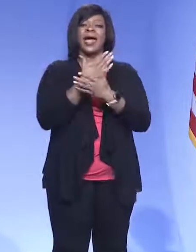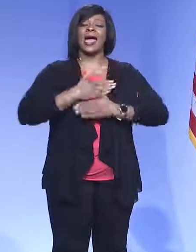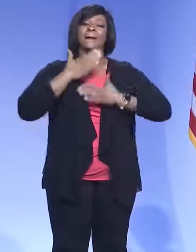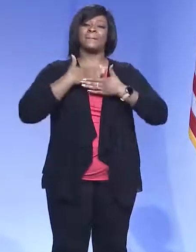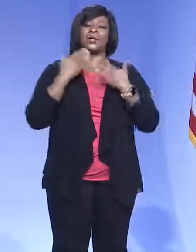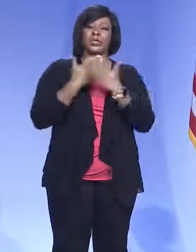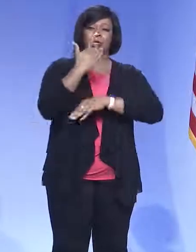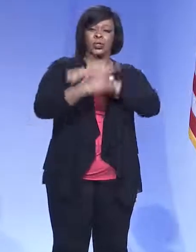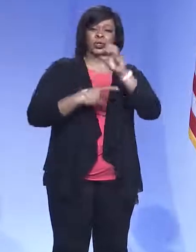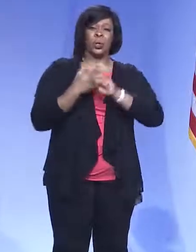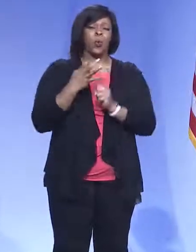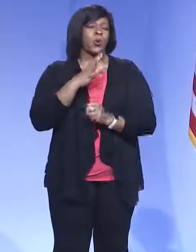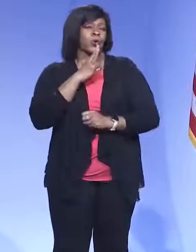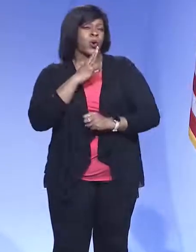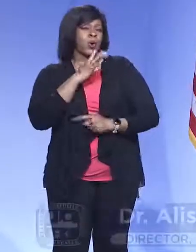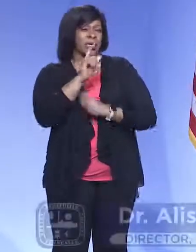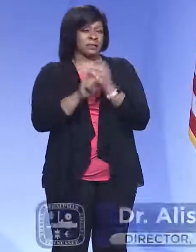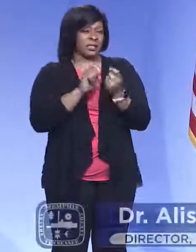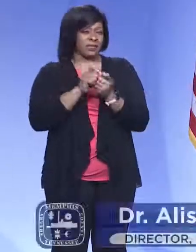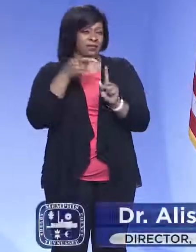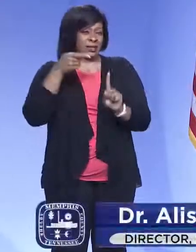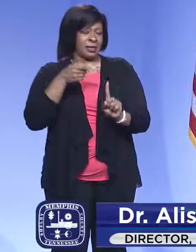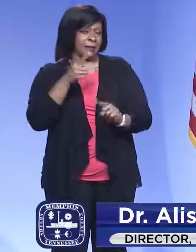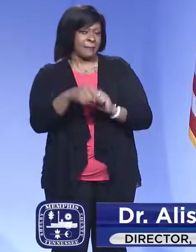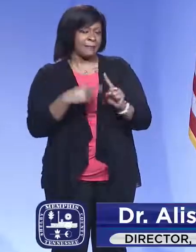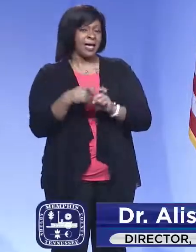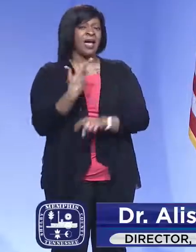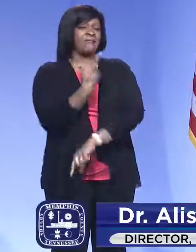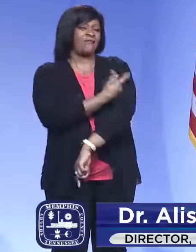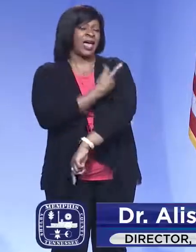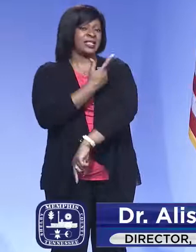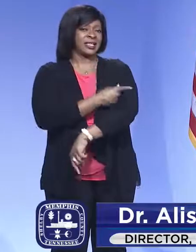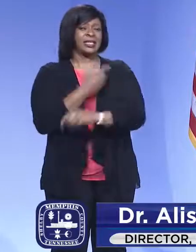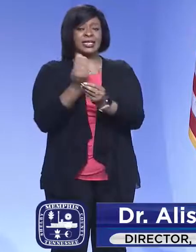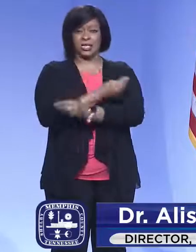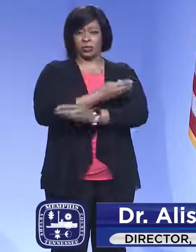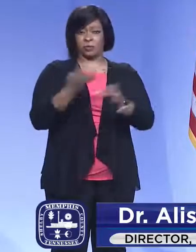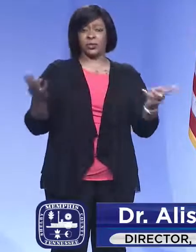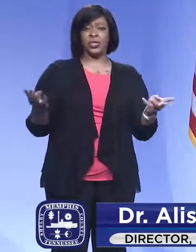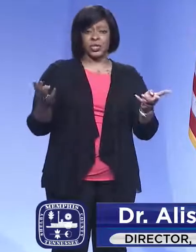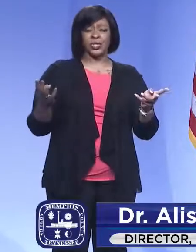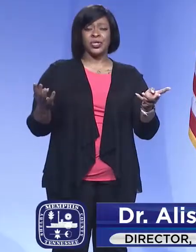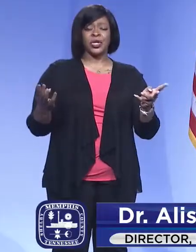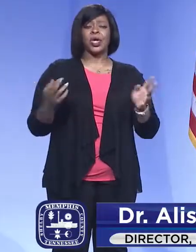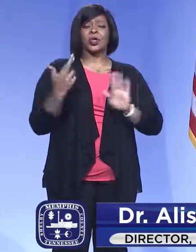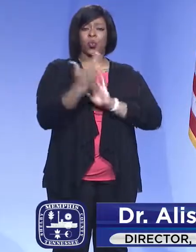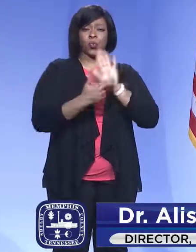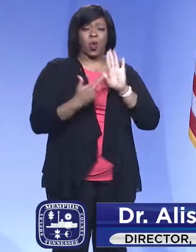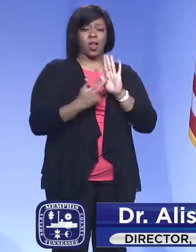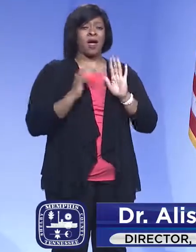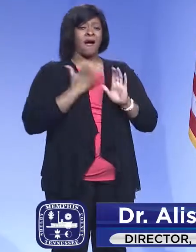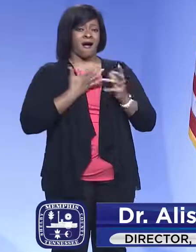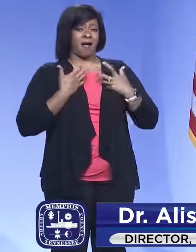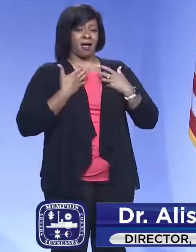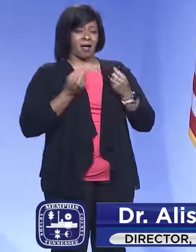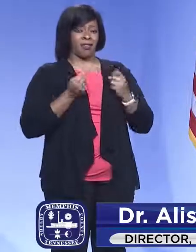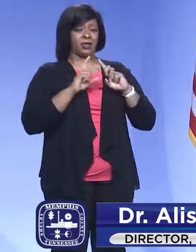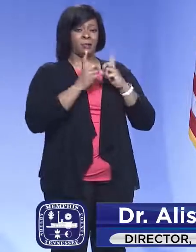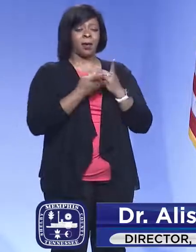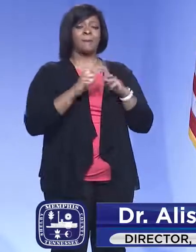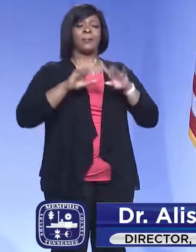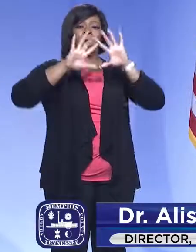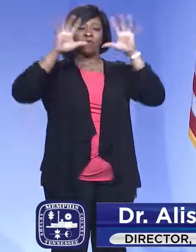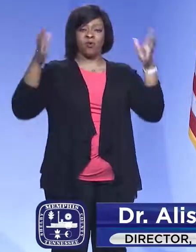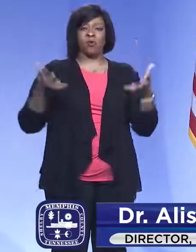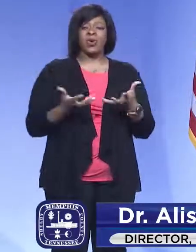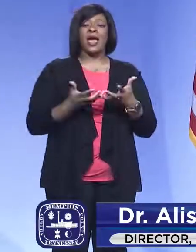new year. I want to talk today specifically about vaccine distribution and the role of the health department, but our overall